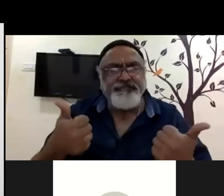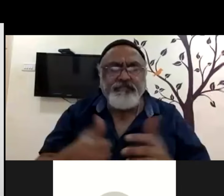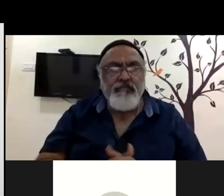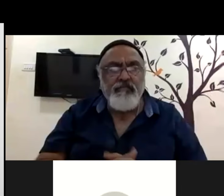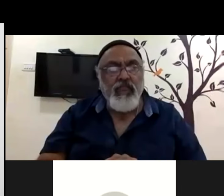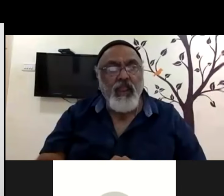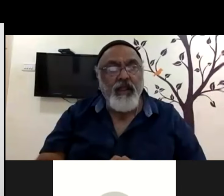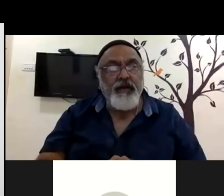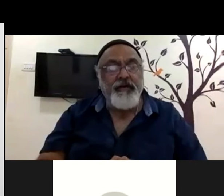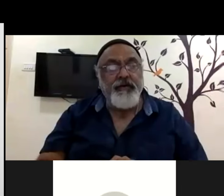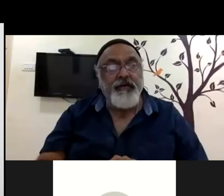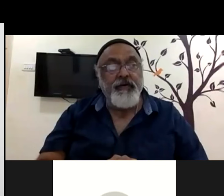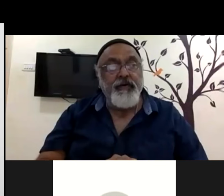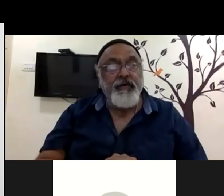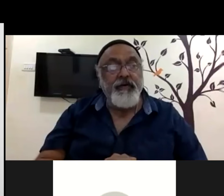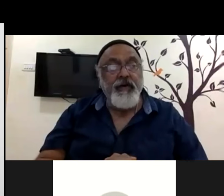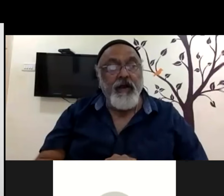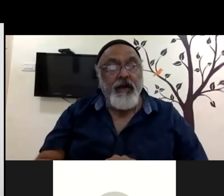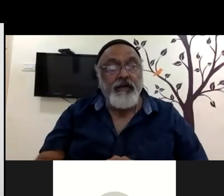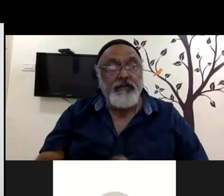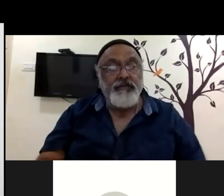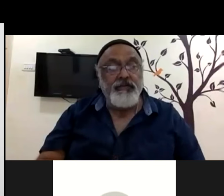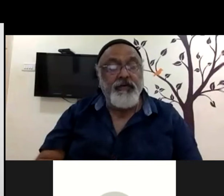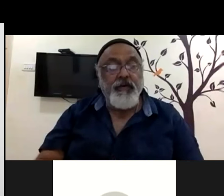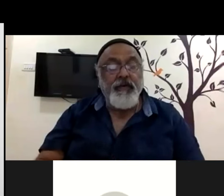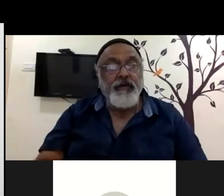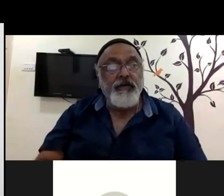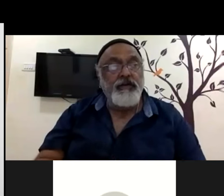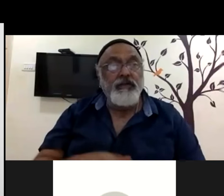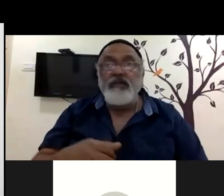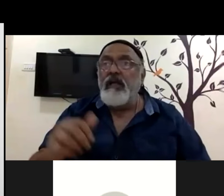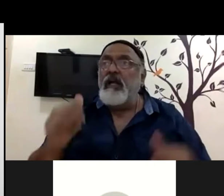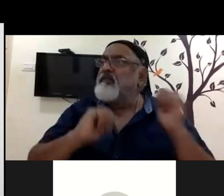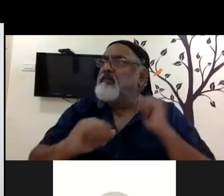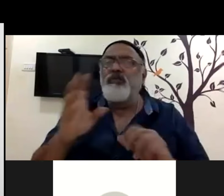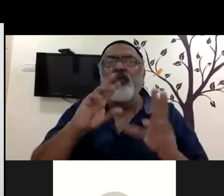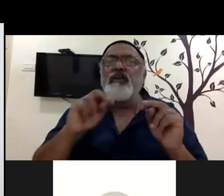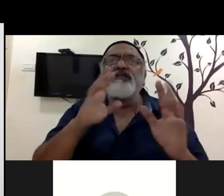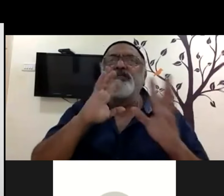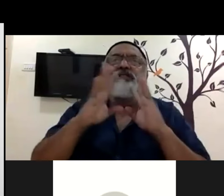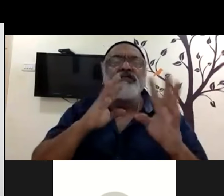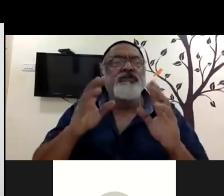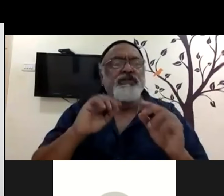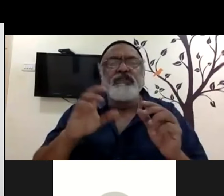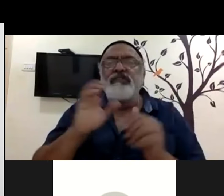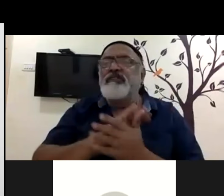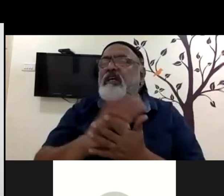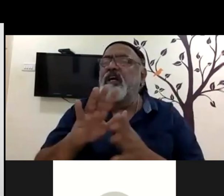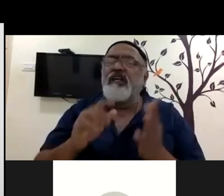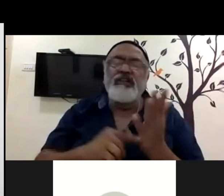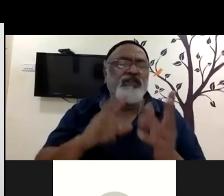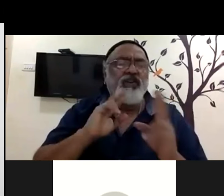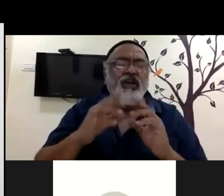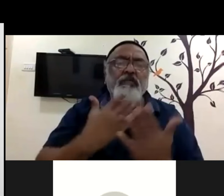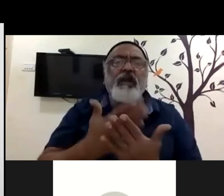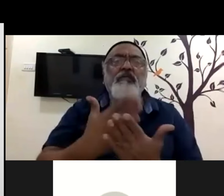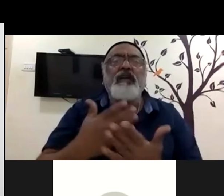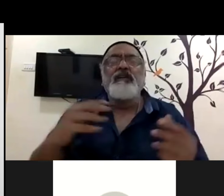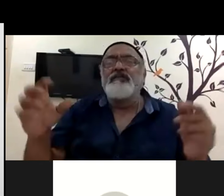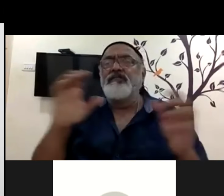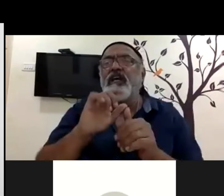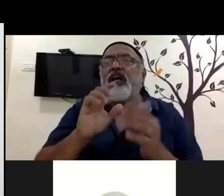If you have questions, then also, and in the activity also, I don't think it's you need to speak a lot. You can use the chat option and maybe just